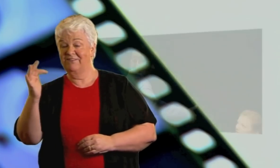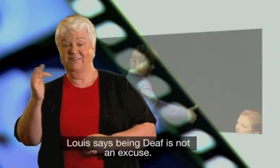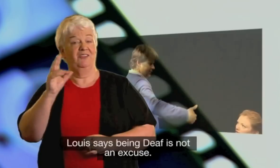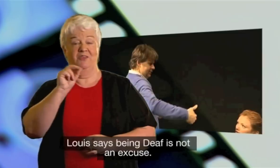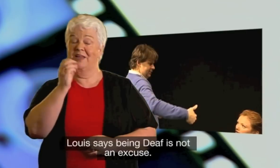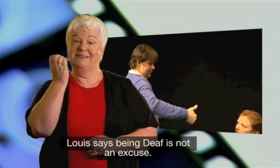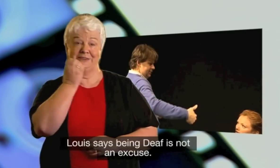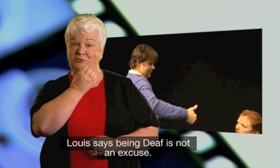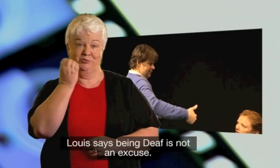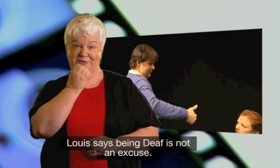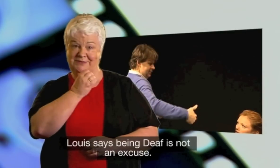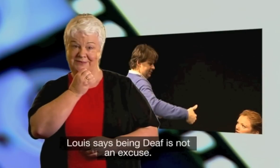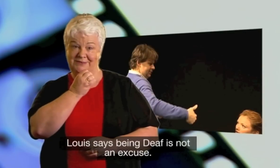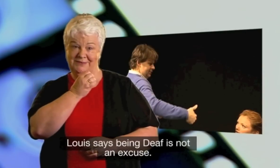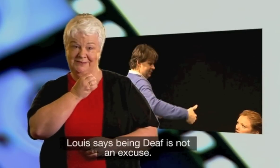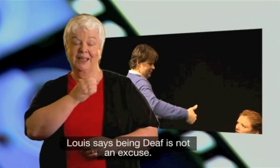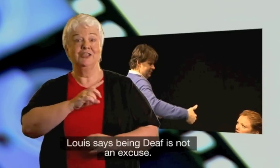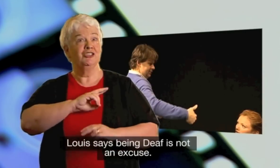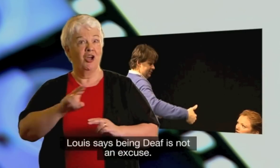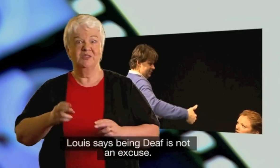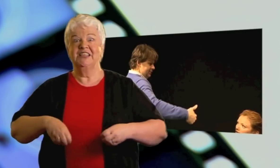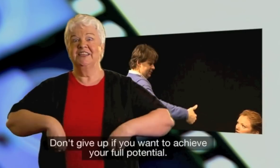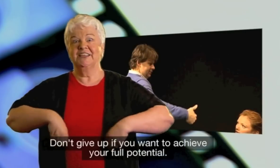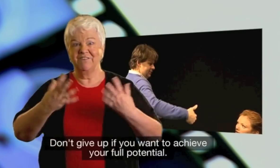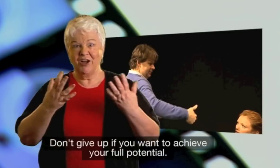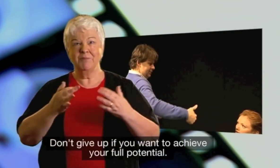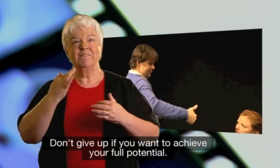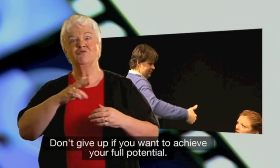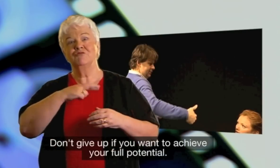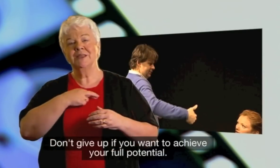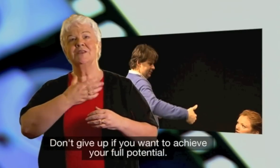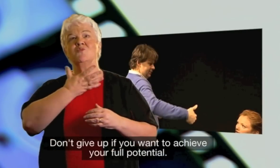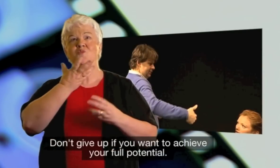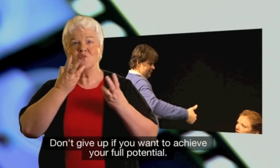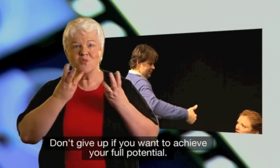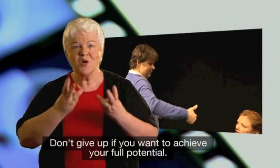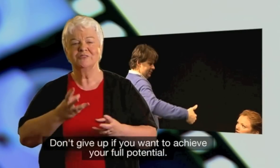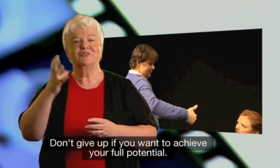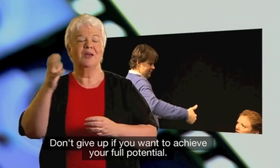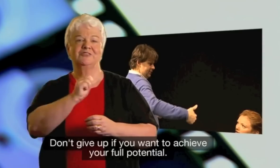Louis says being deaf is not an excuse. Don't give up if you want to achieve your full potential.